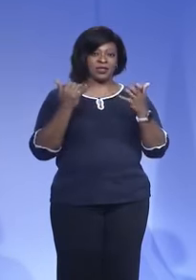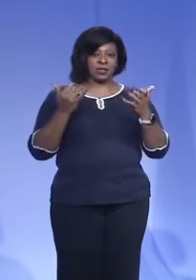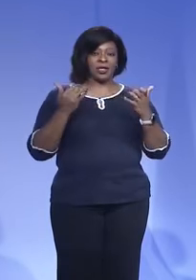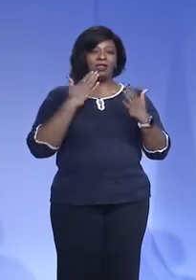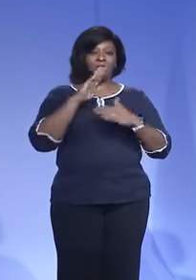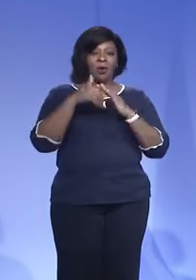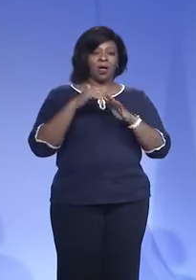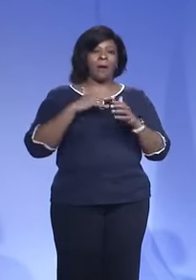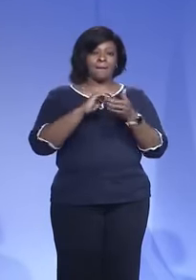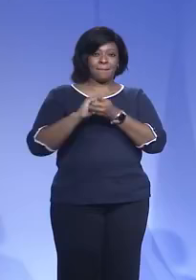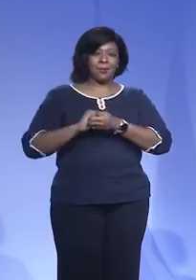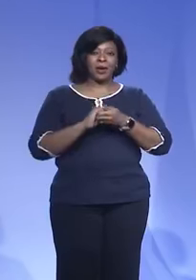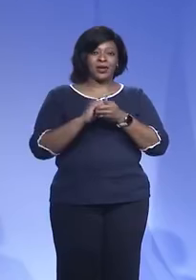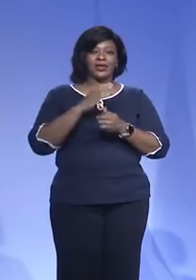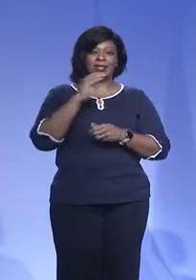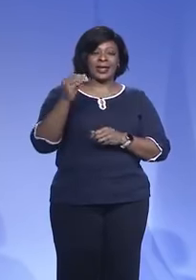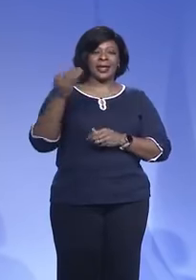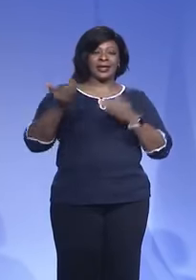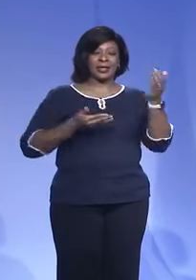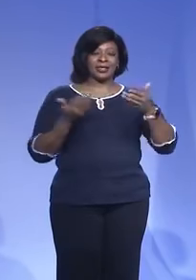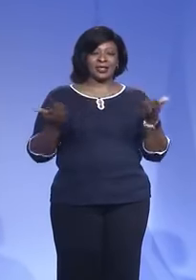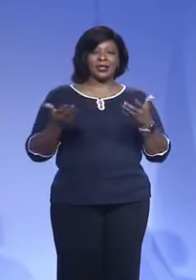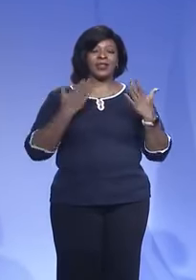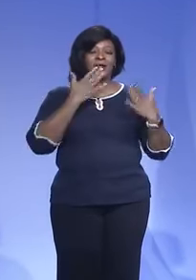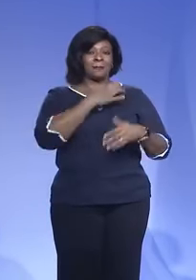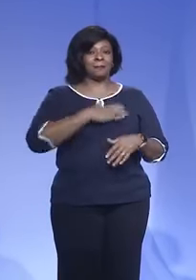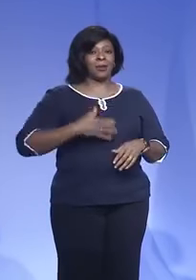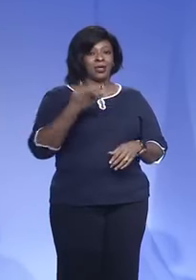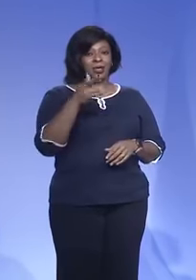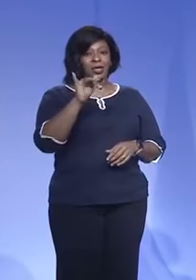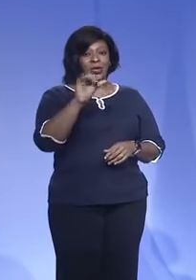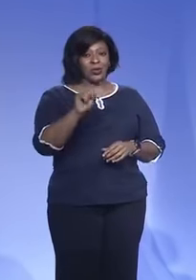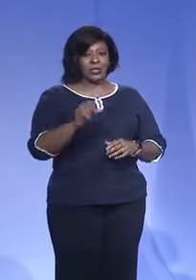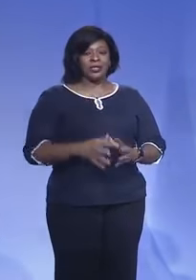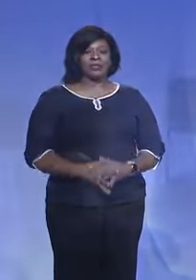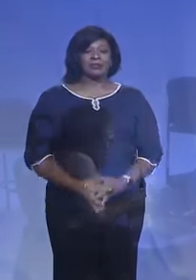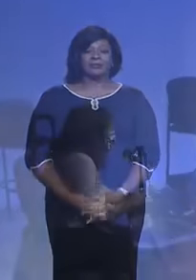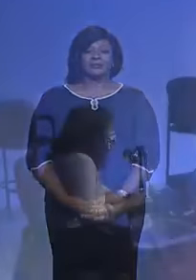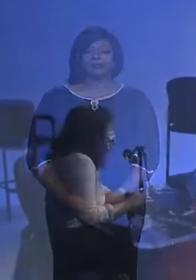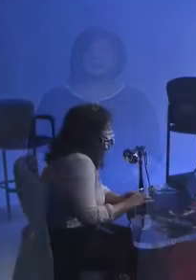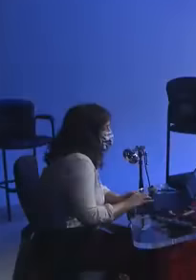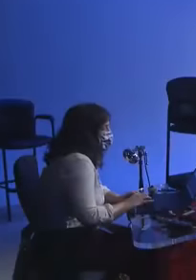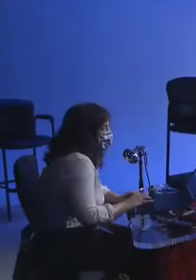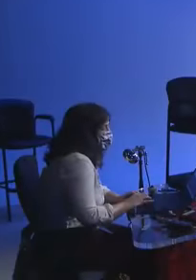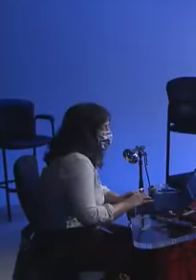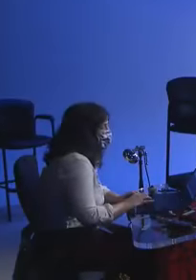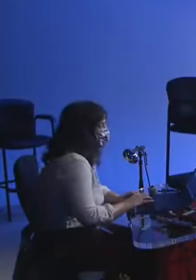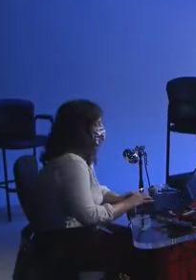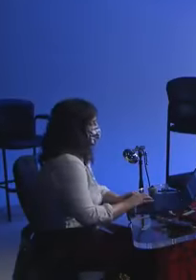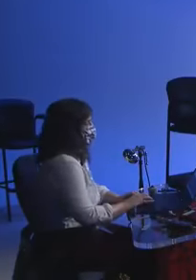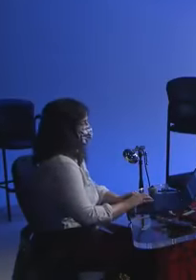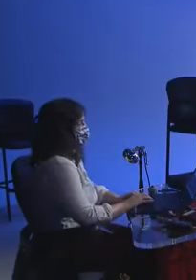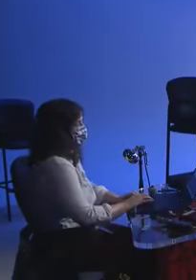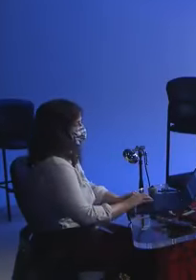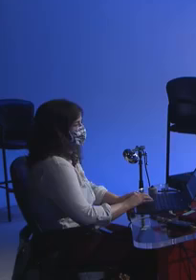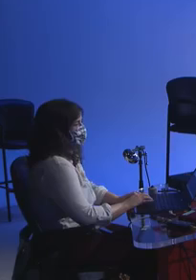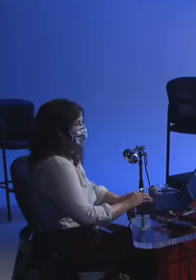of our partners and our guests who've come, and thank you to Mayor Harris. Thanks, everyone. We'll see you back here Thursday.